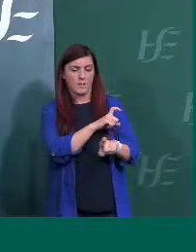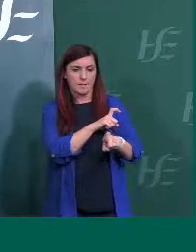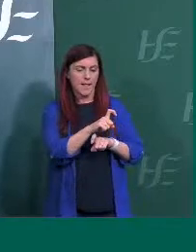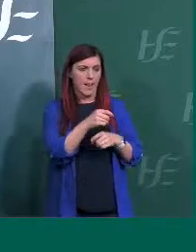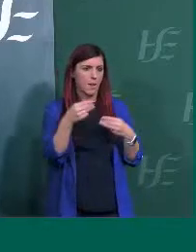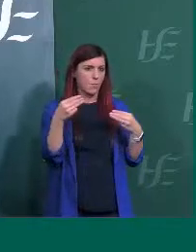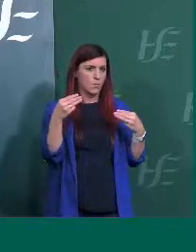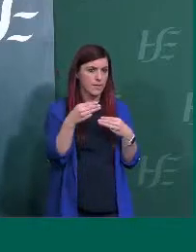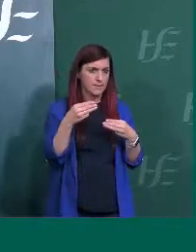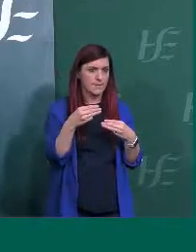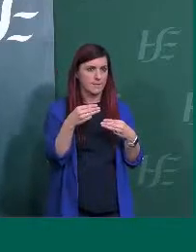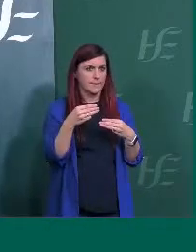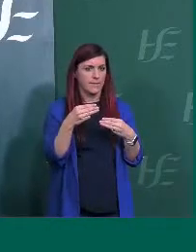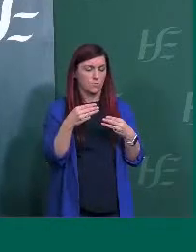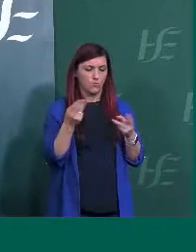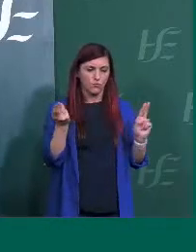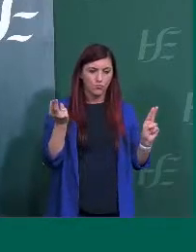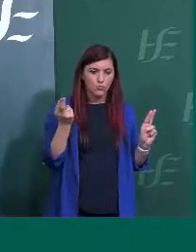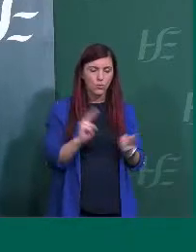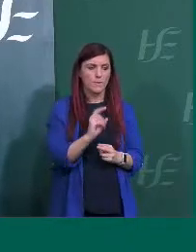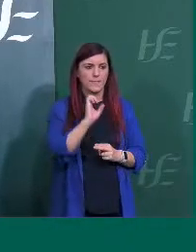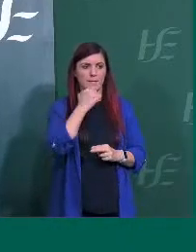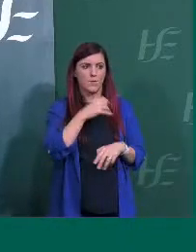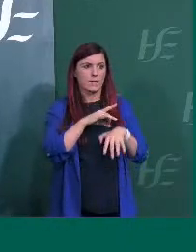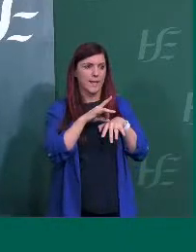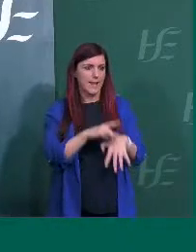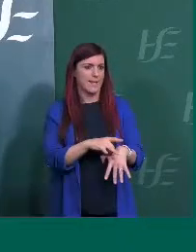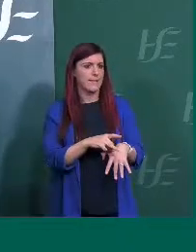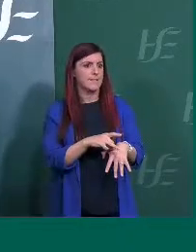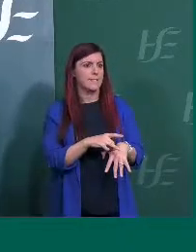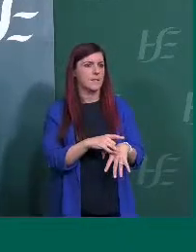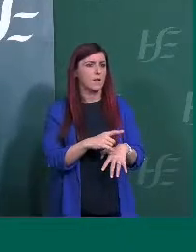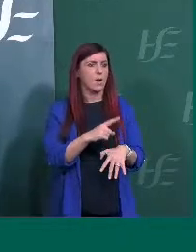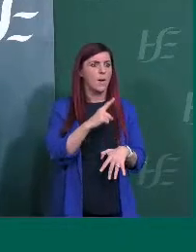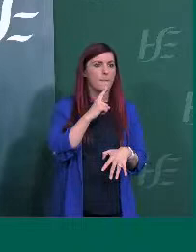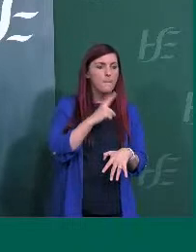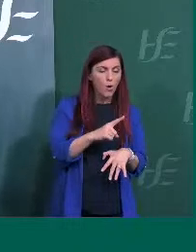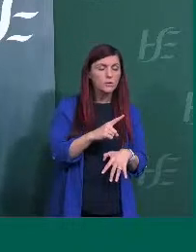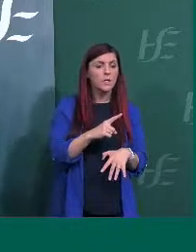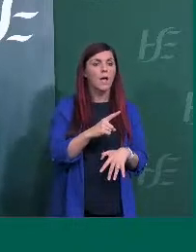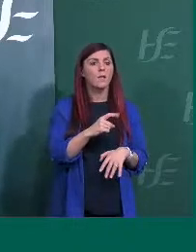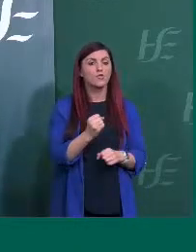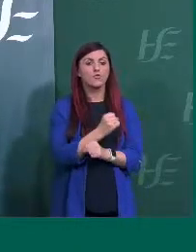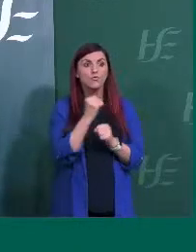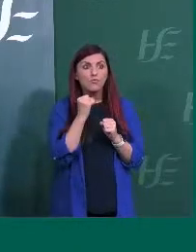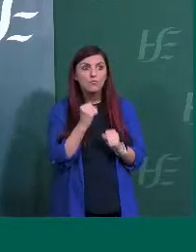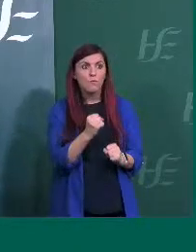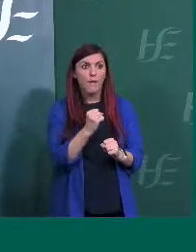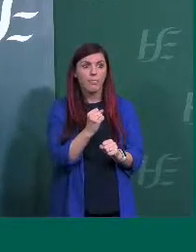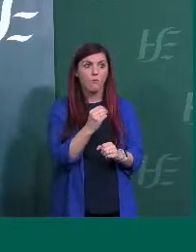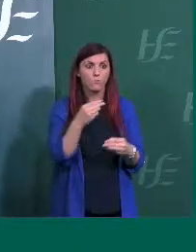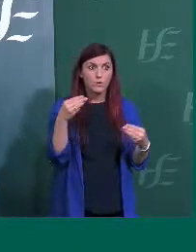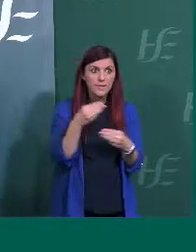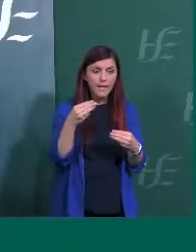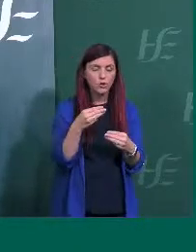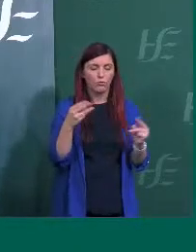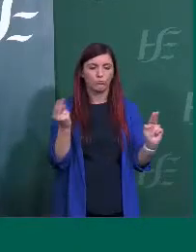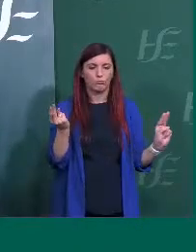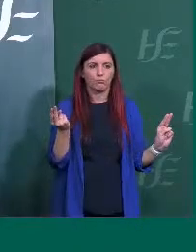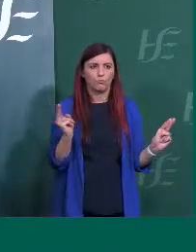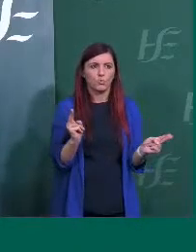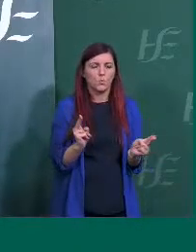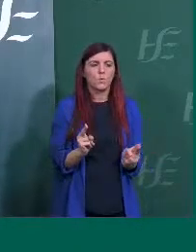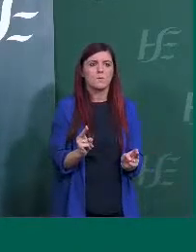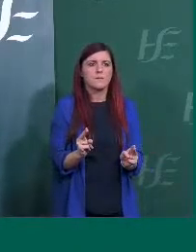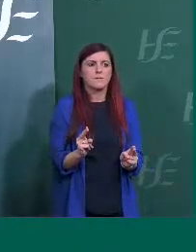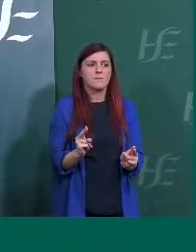in reducing serious illness, but waning immunity necessitates a booster campaign for specific groups to ensure at-risk groups are protected.